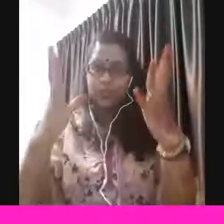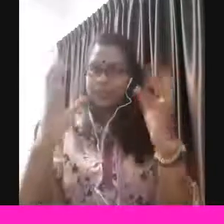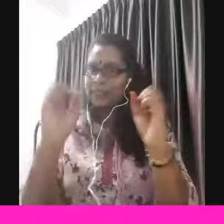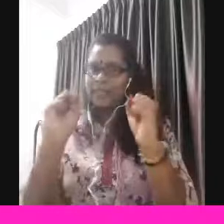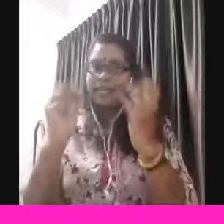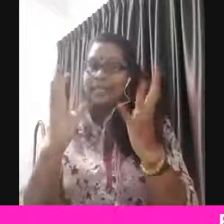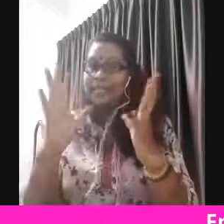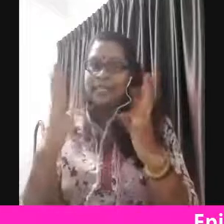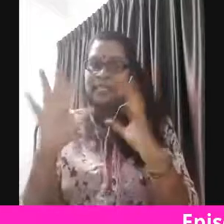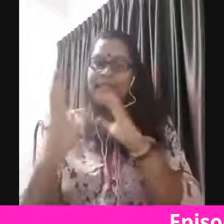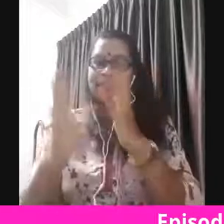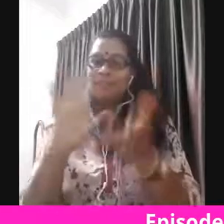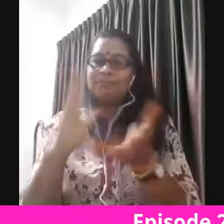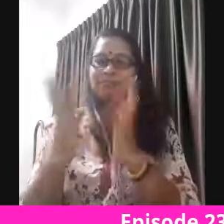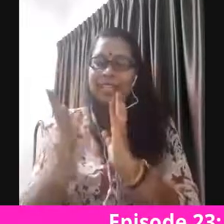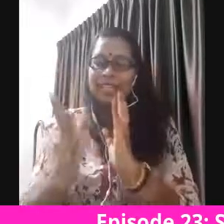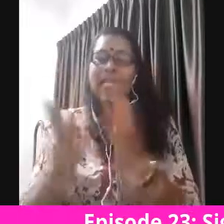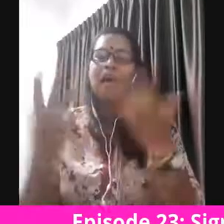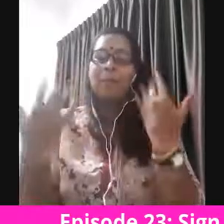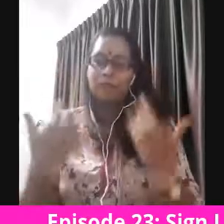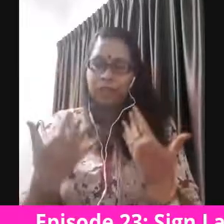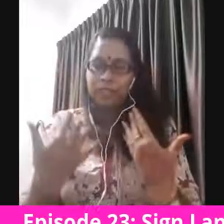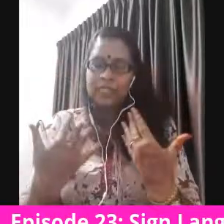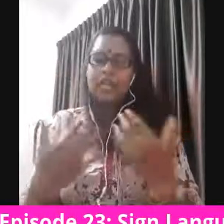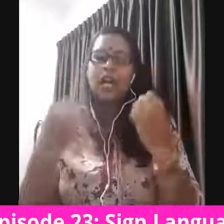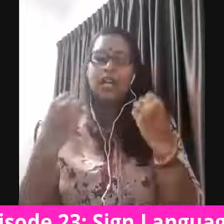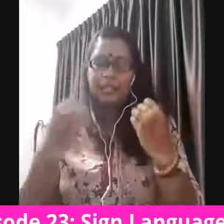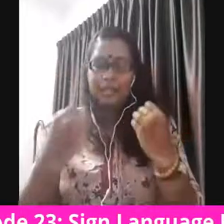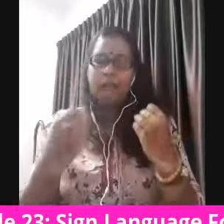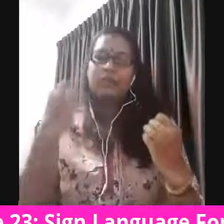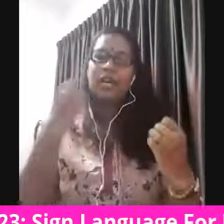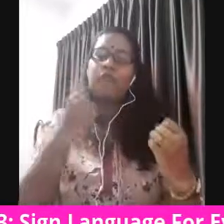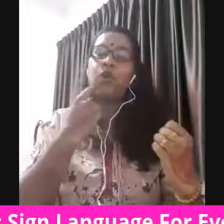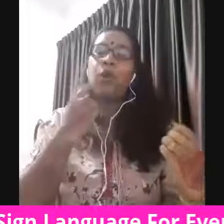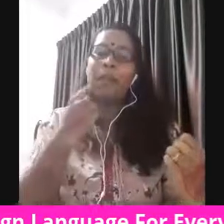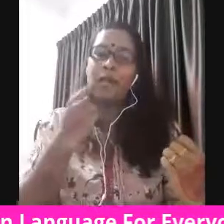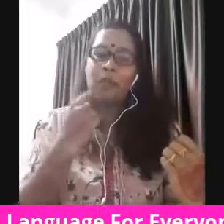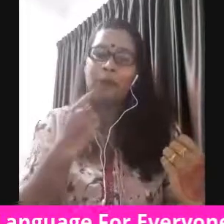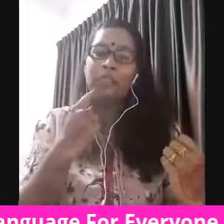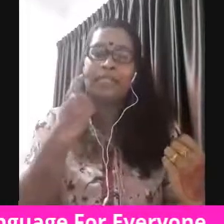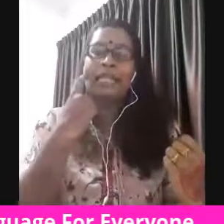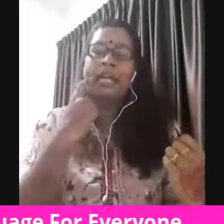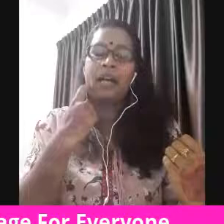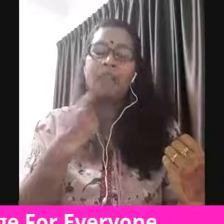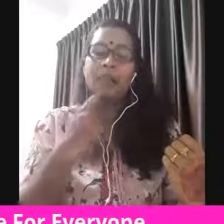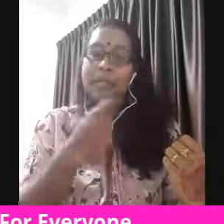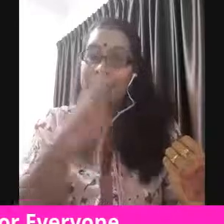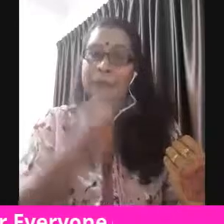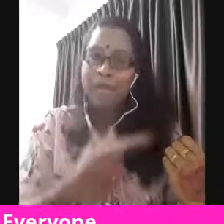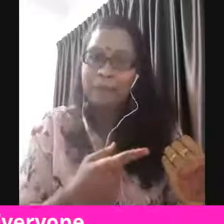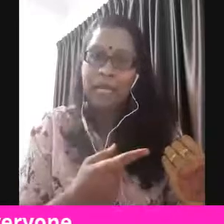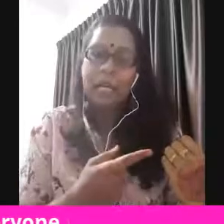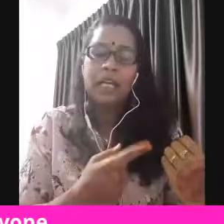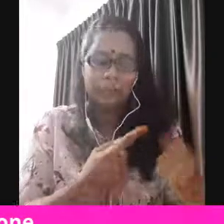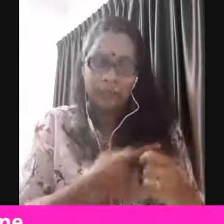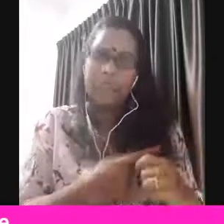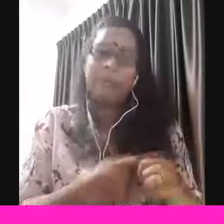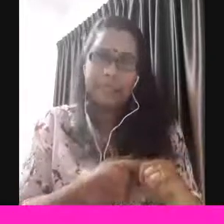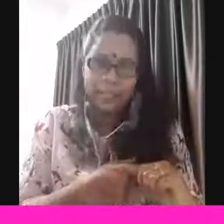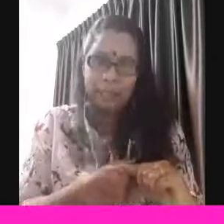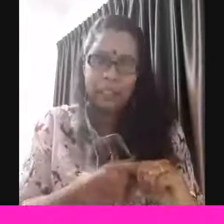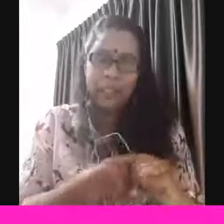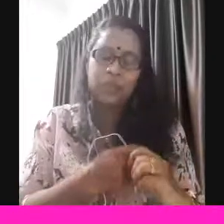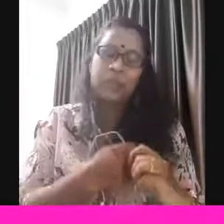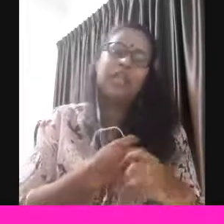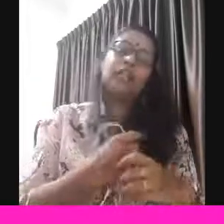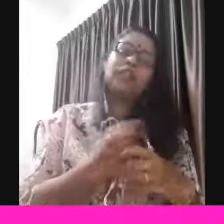didn't use any science. But Movement. for us, yeah, we have to open our mouth. This is arahan from KPM, Kementerian Mhm.